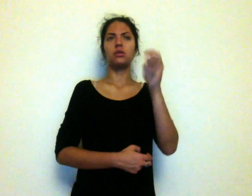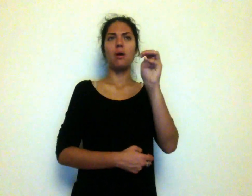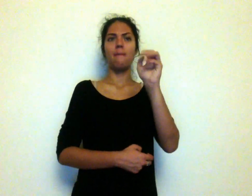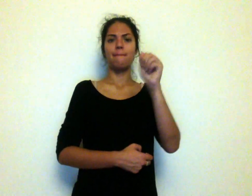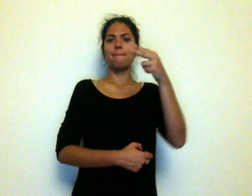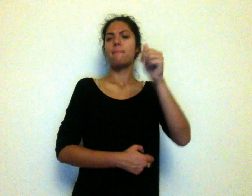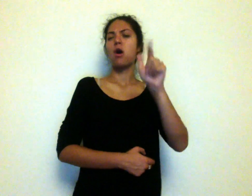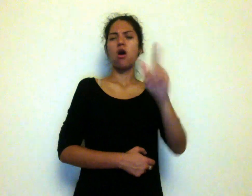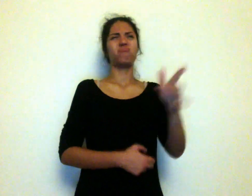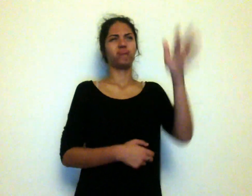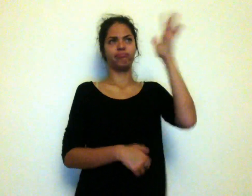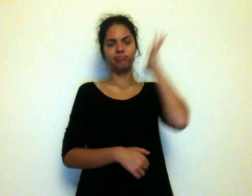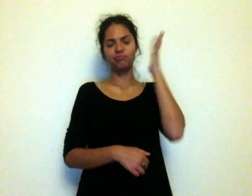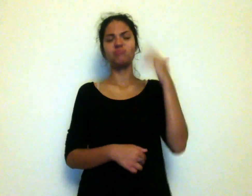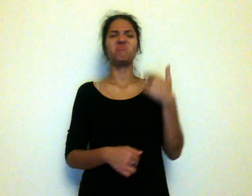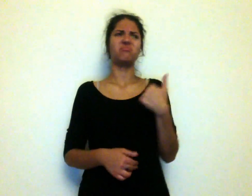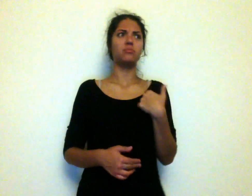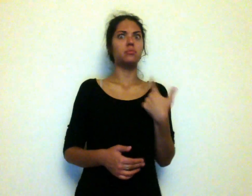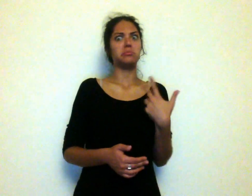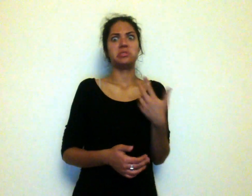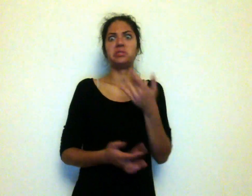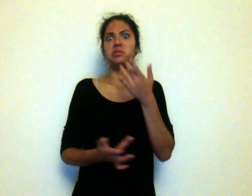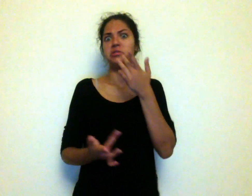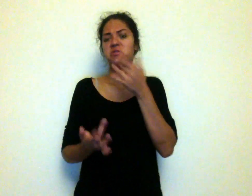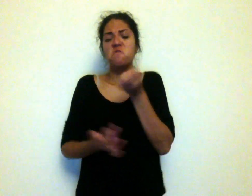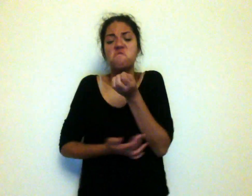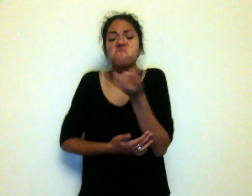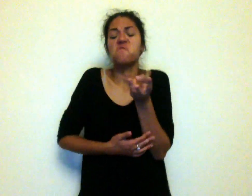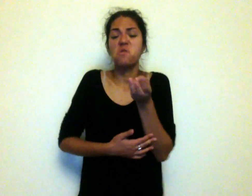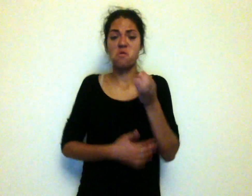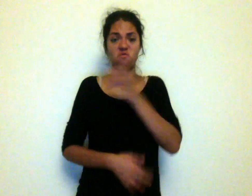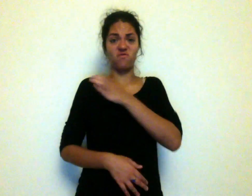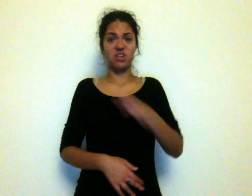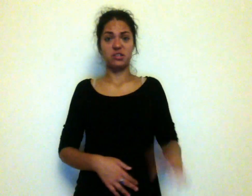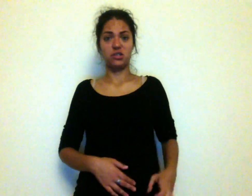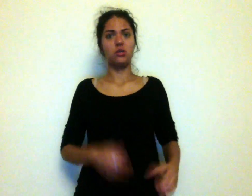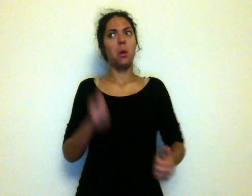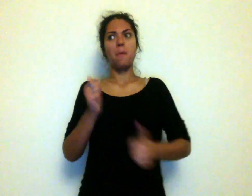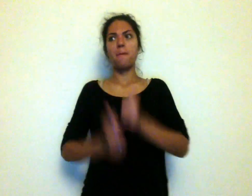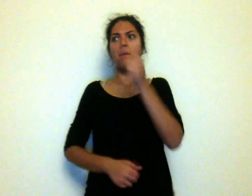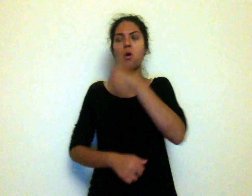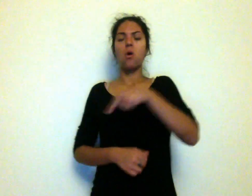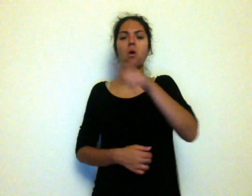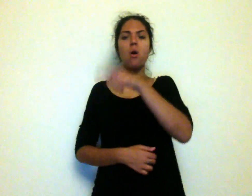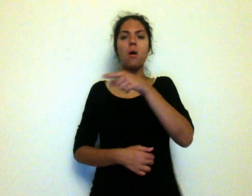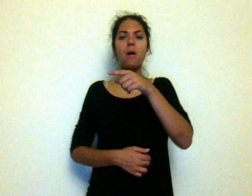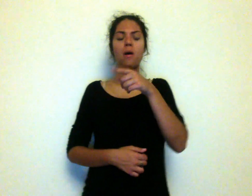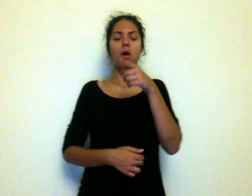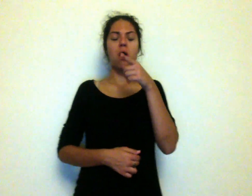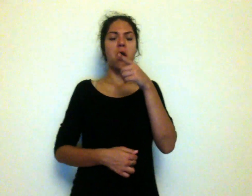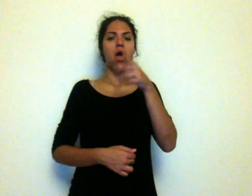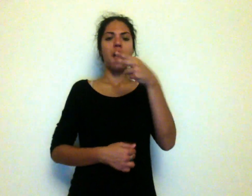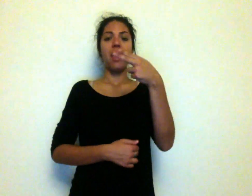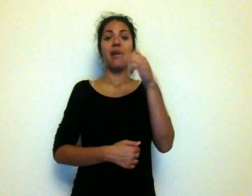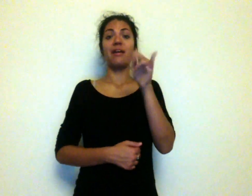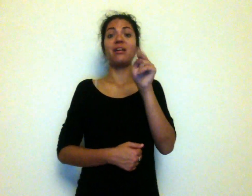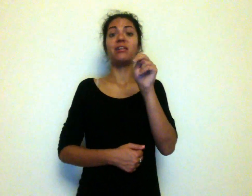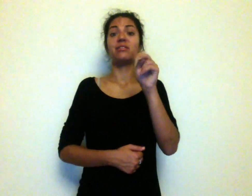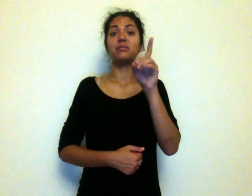about 10 or 12 Christians. And my wife was in the audience, and I was going to be giving a presentation, and the vice chancellor of the university, who